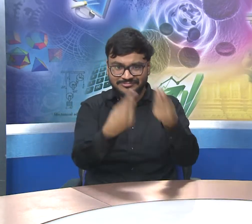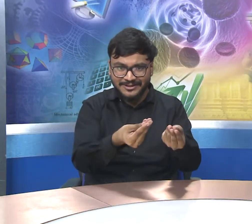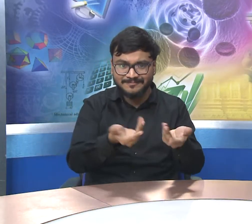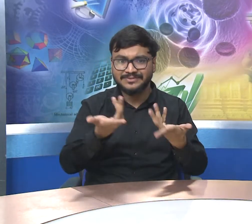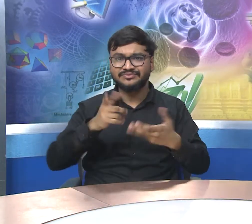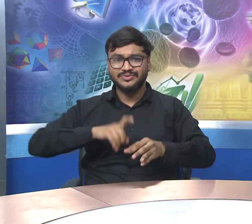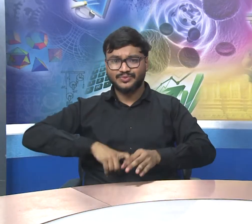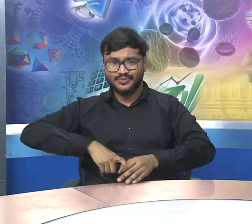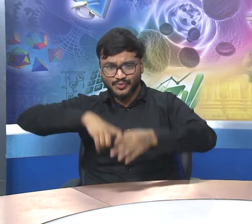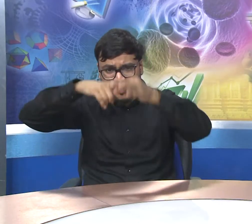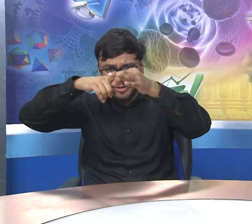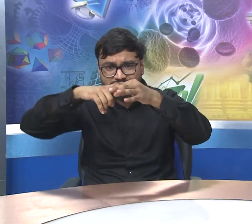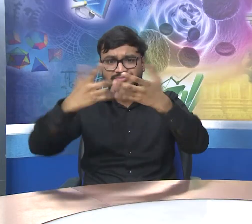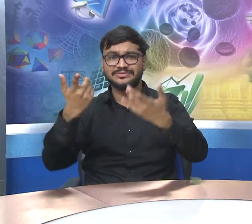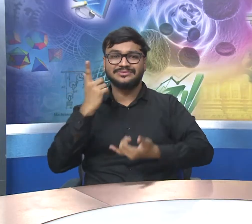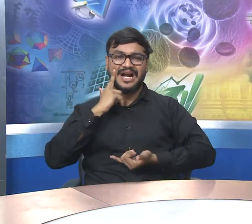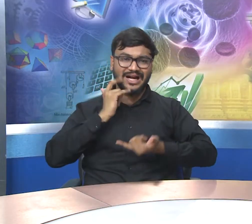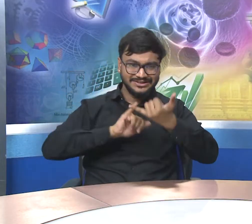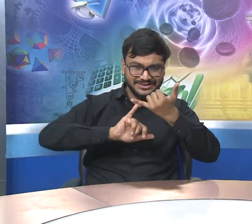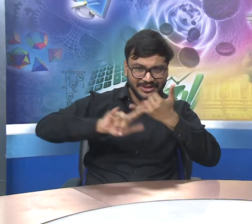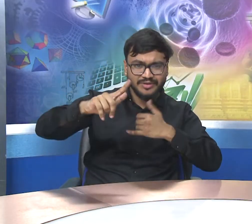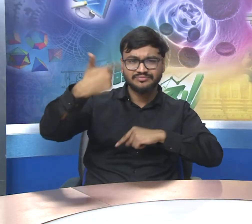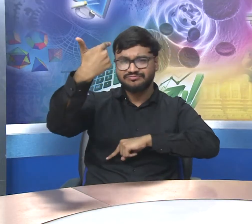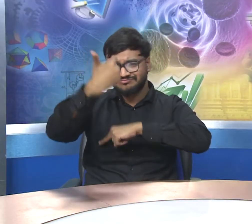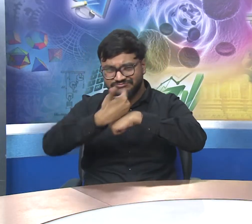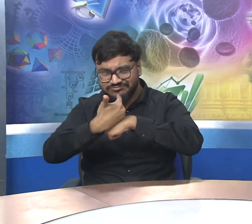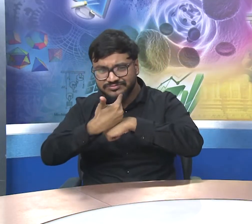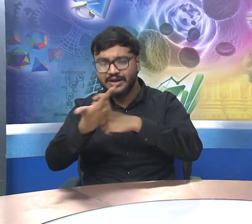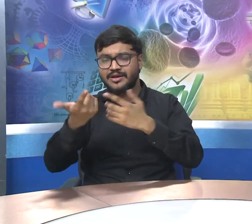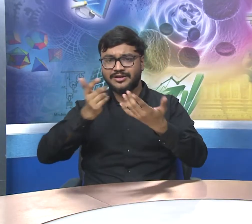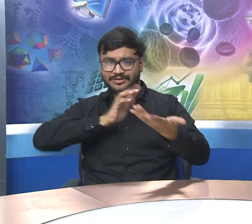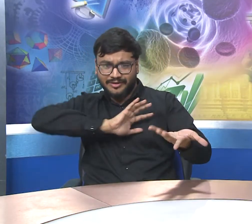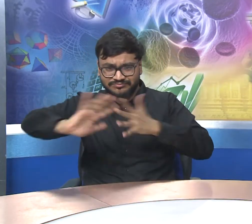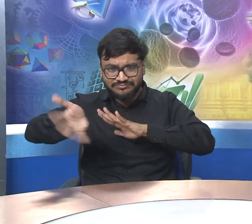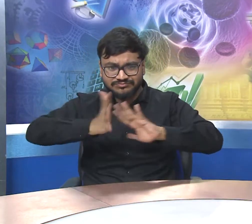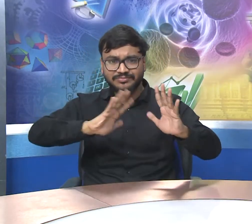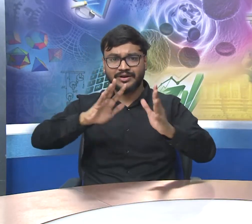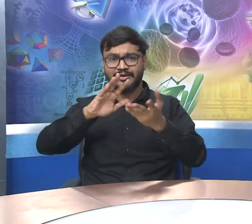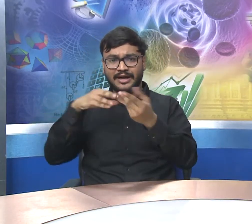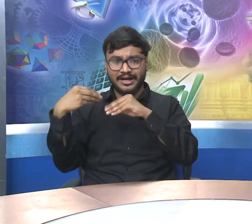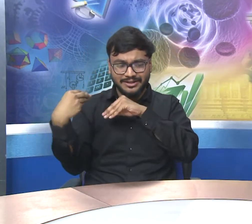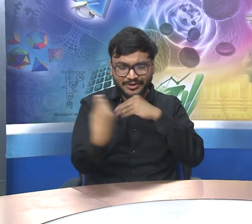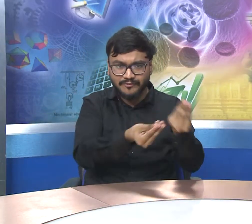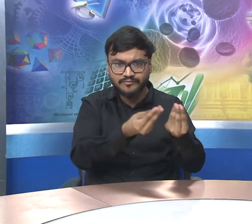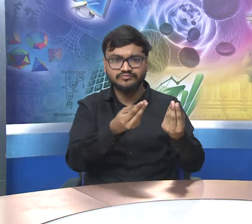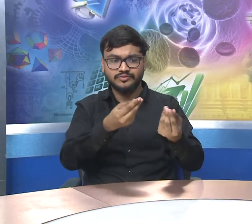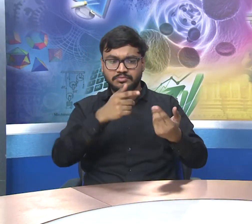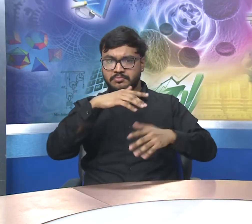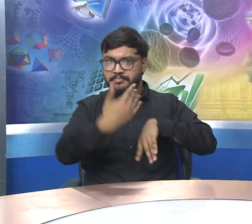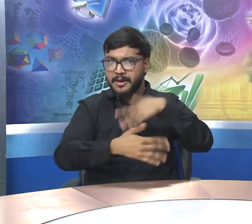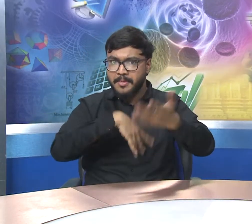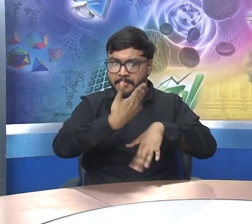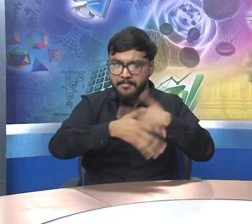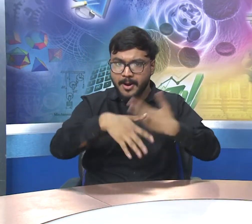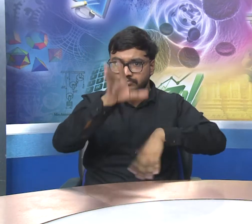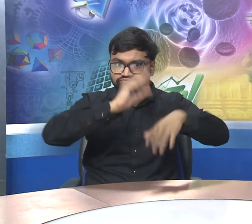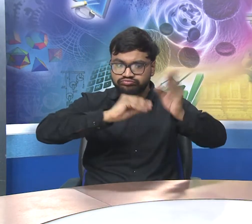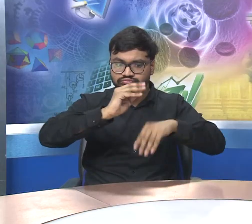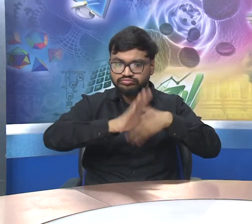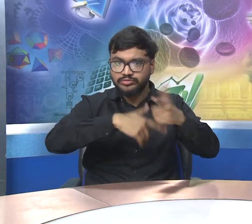dissemination and availability of high quality materials in Indian Sign Language and official recognition of